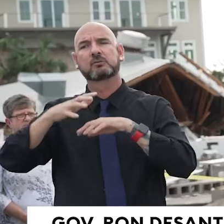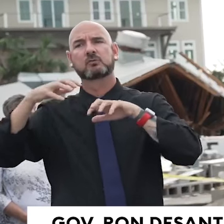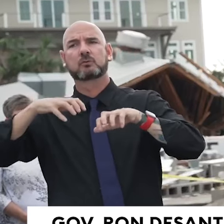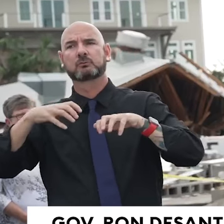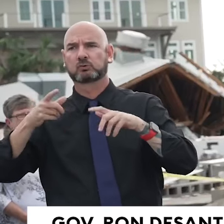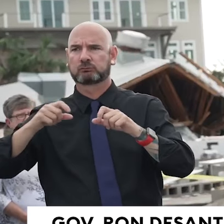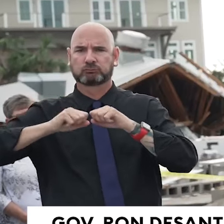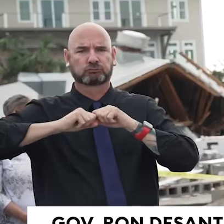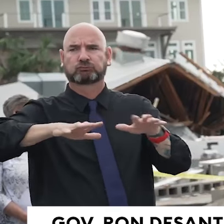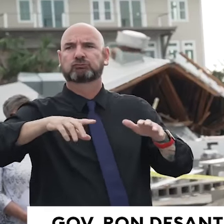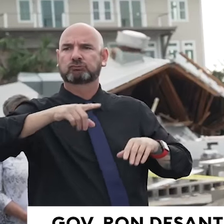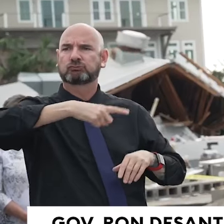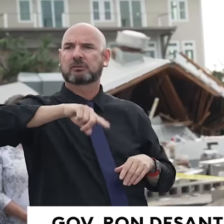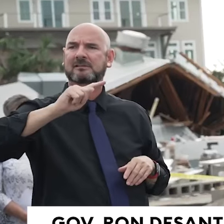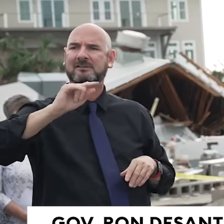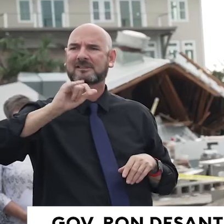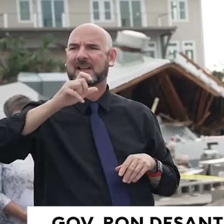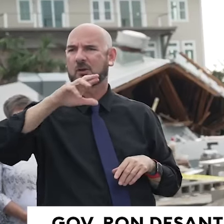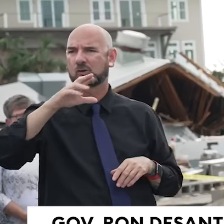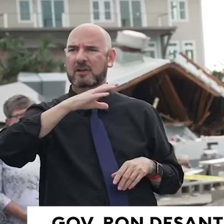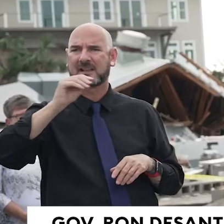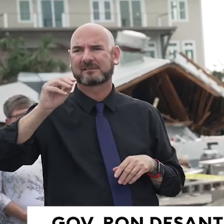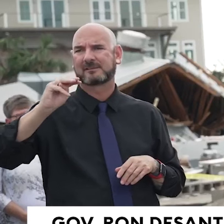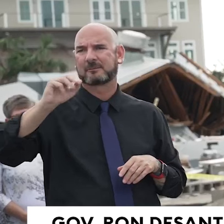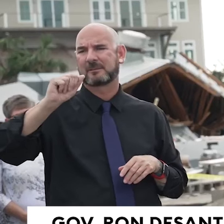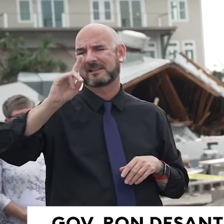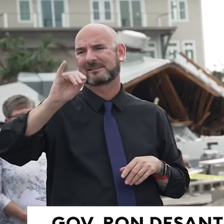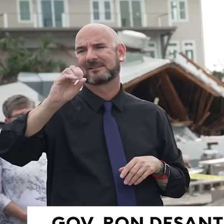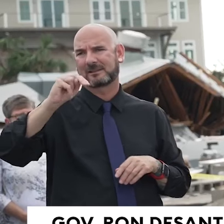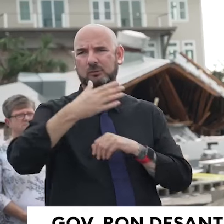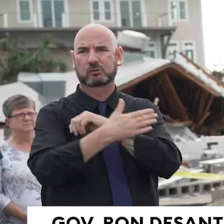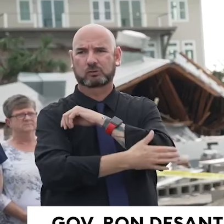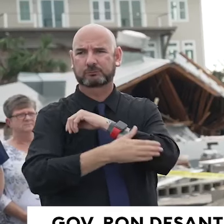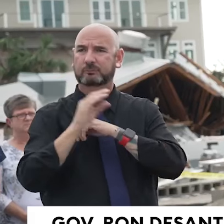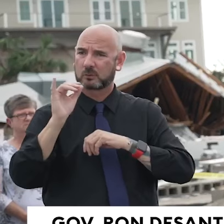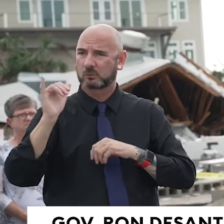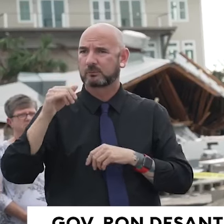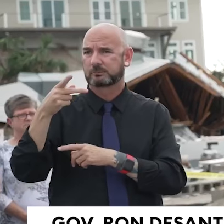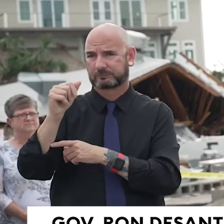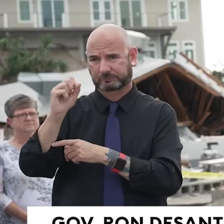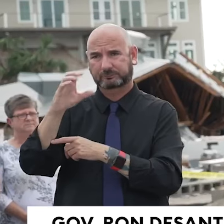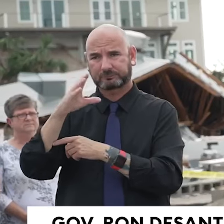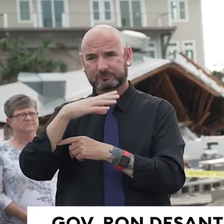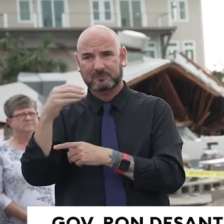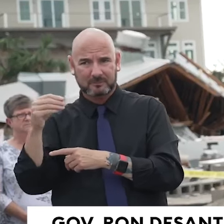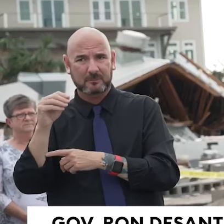Taylor and Madison counties, also Pasco and Manatee over the weekend.